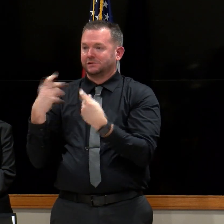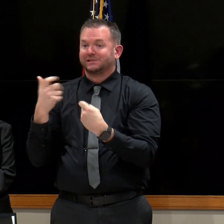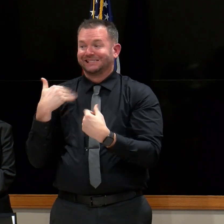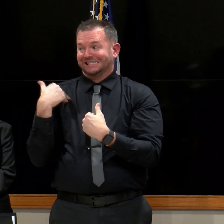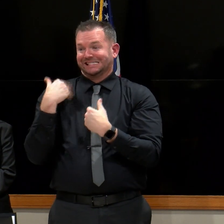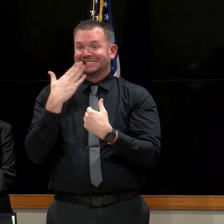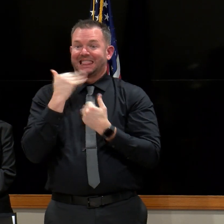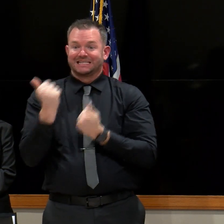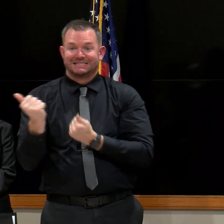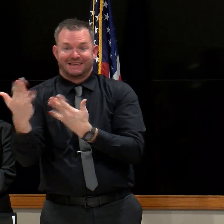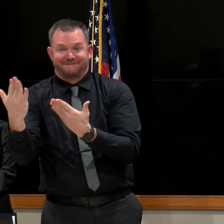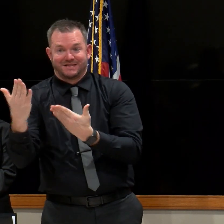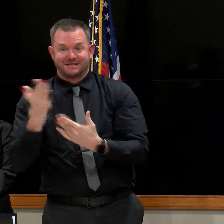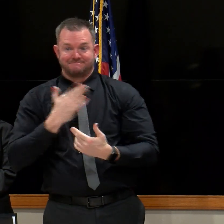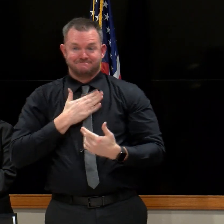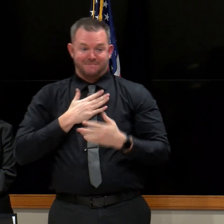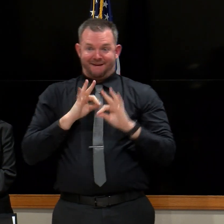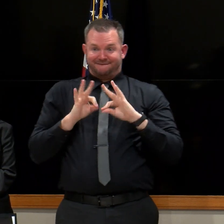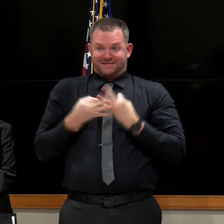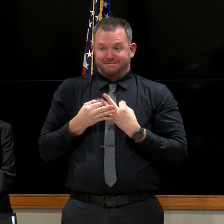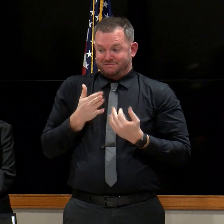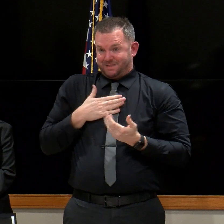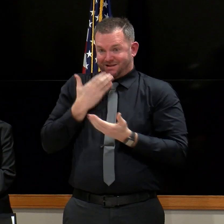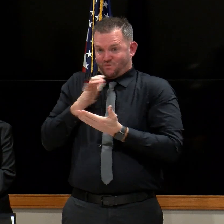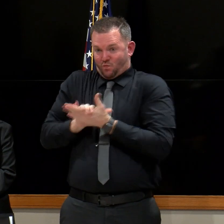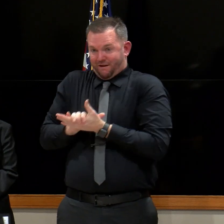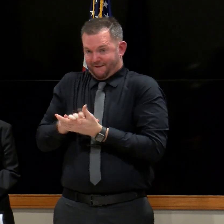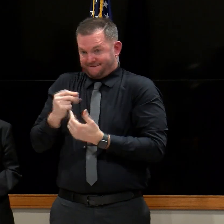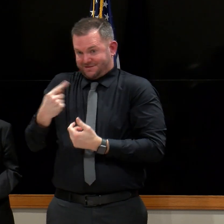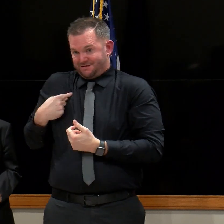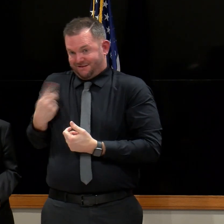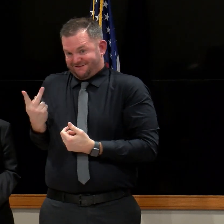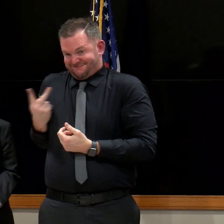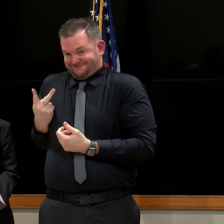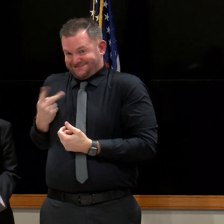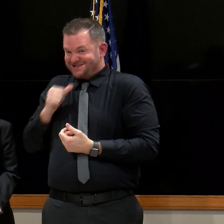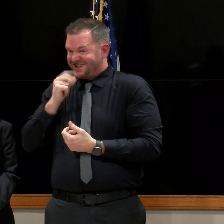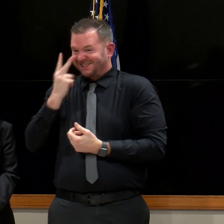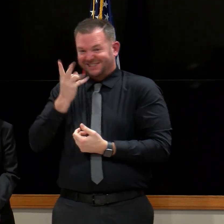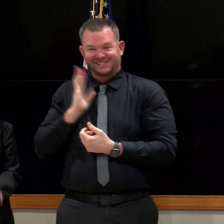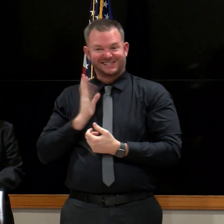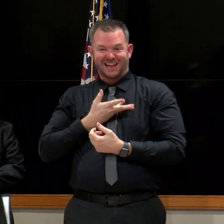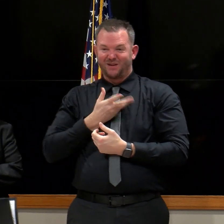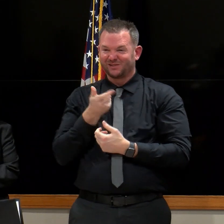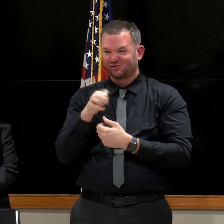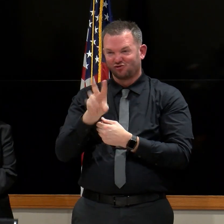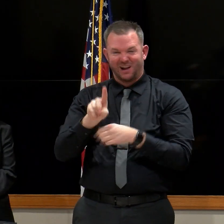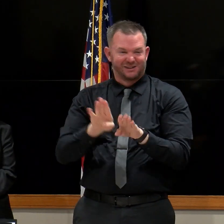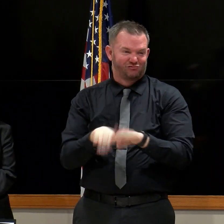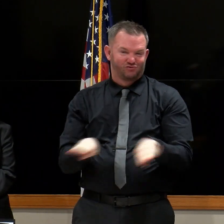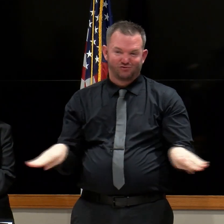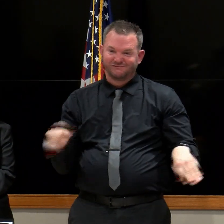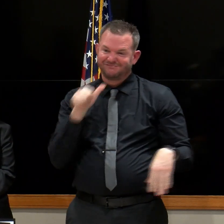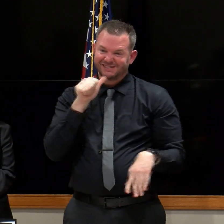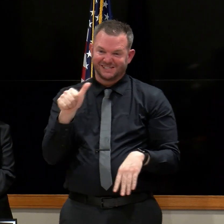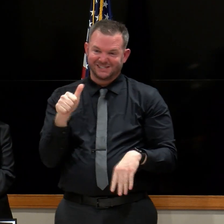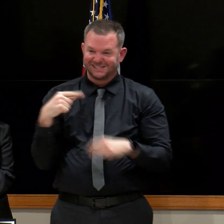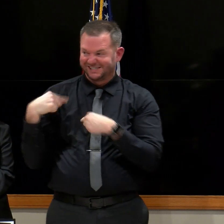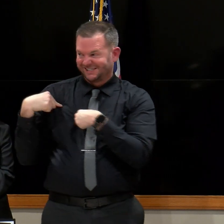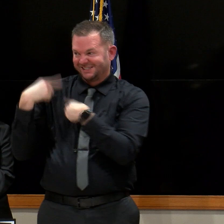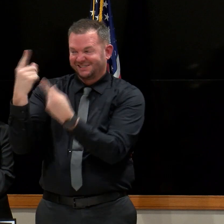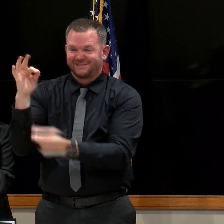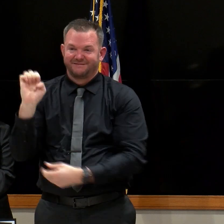February. So I put together a plan at my house where we had a really, really long table outside. It was over 20 feet long. I think it was almost 30 feet